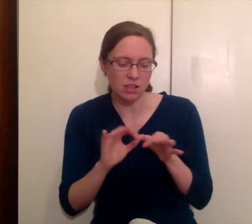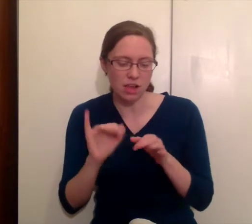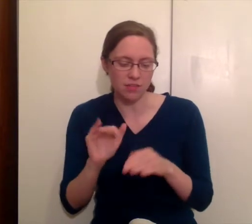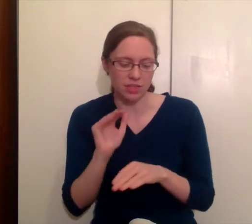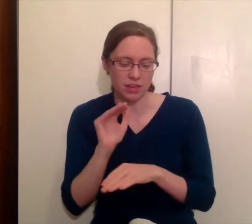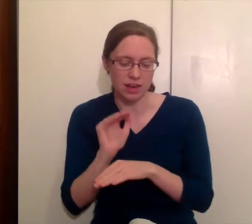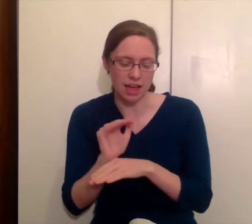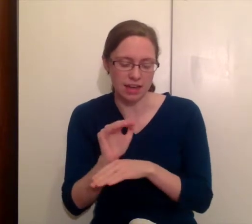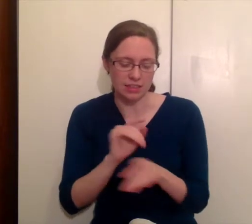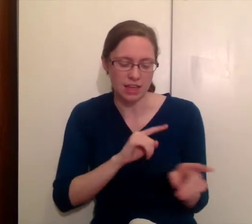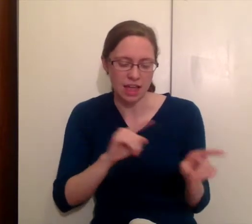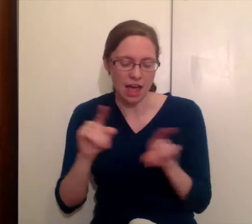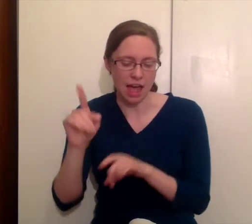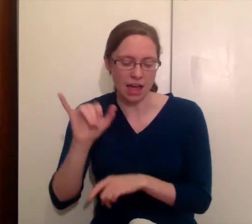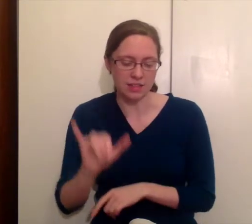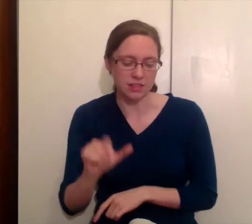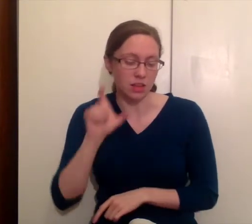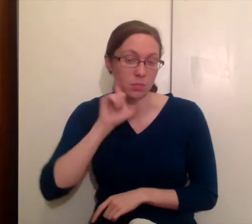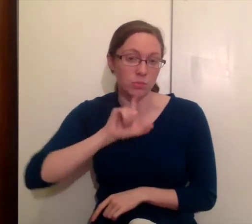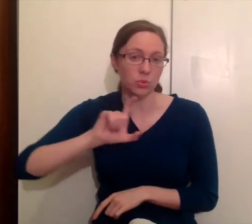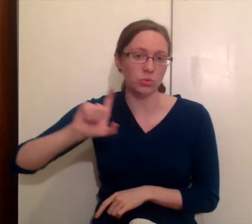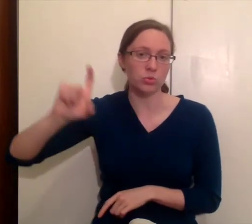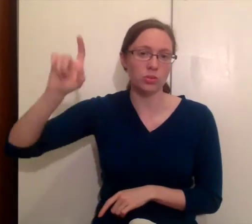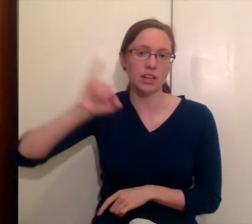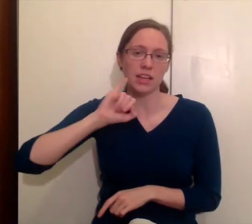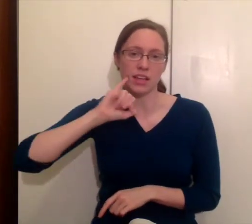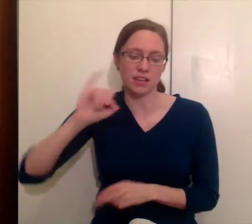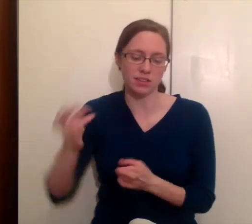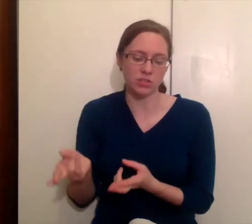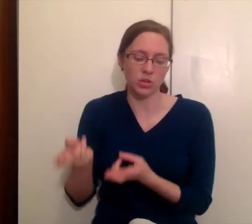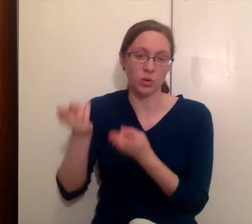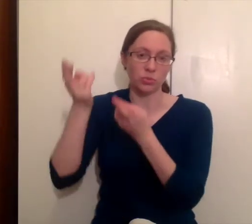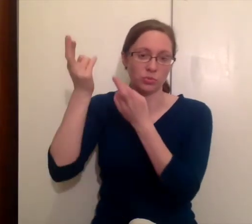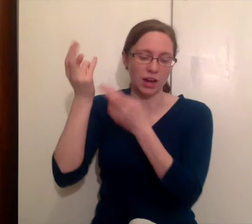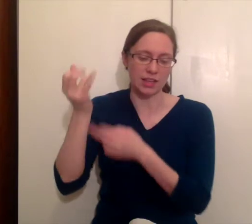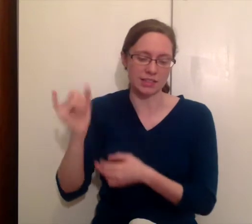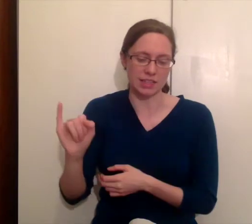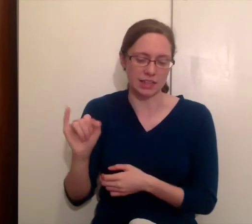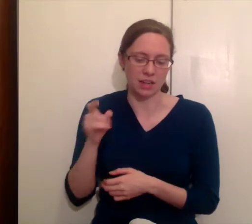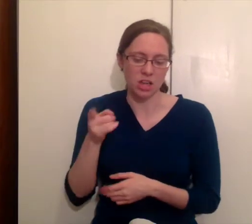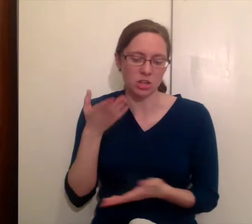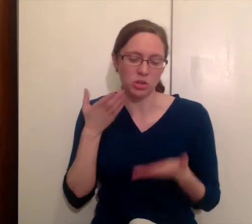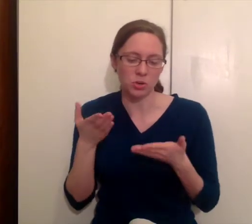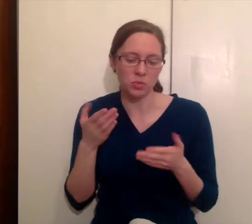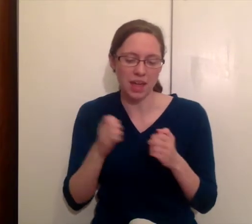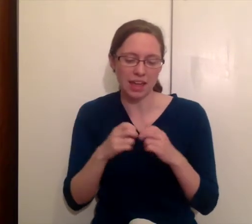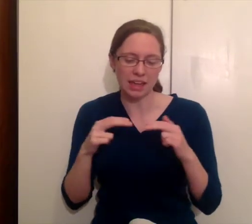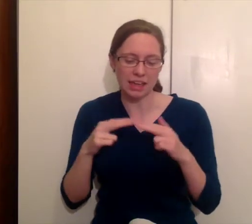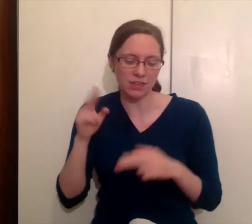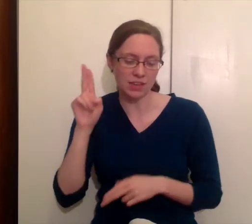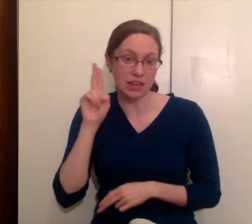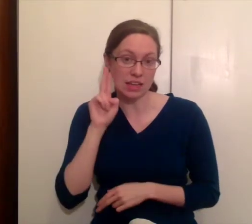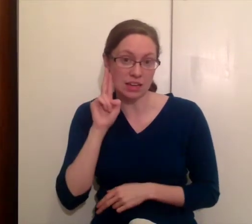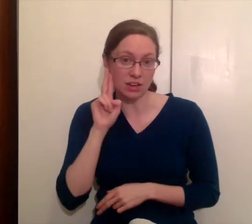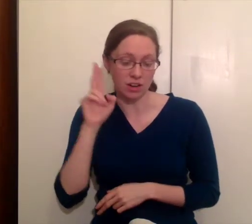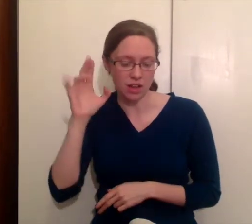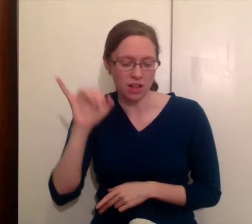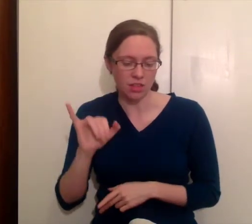of the night as the moon is rising, you may even hear